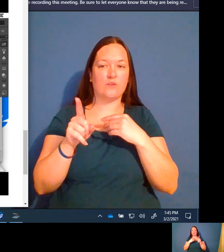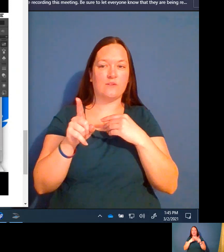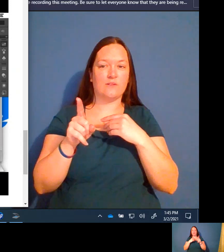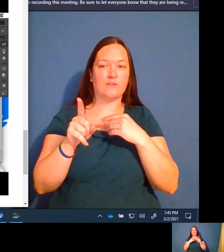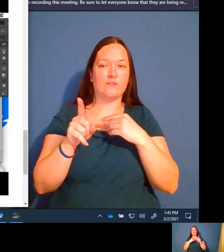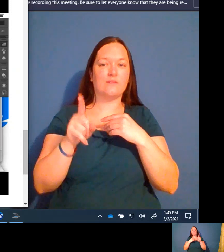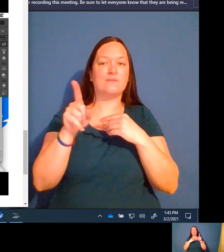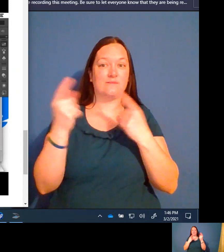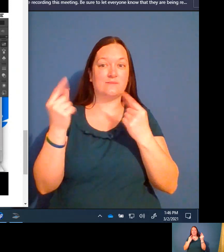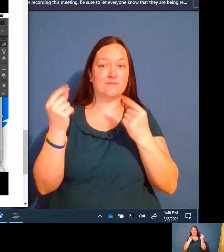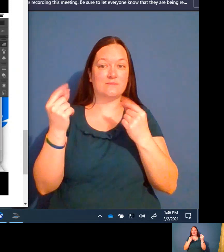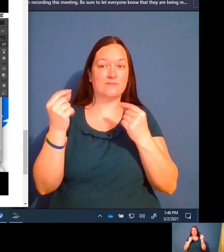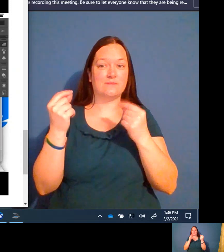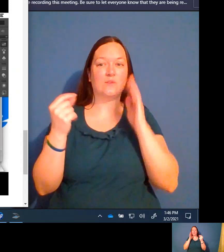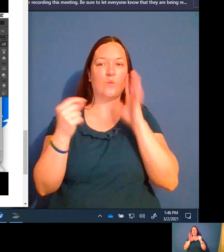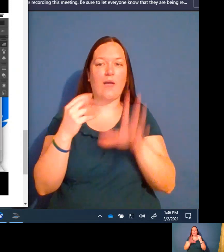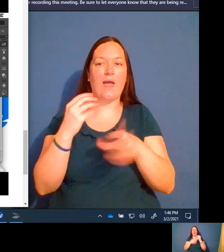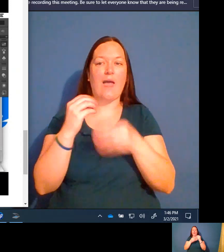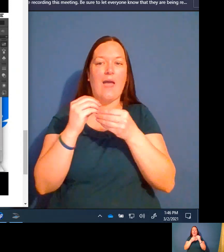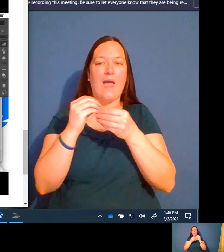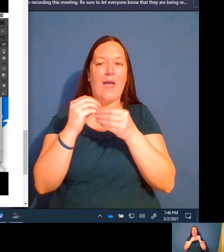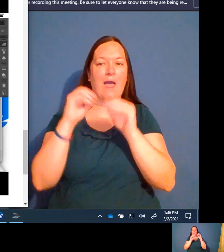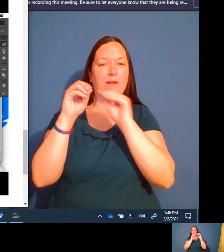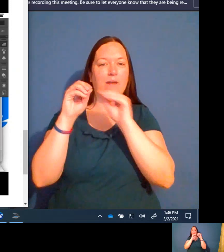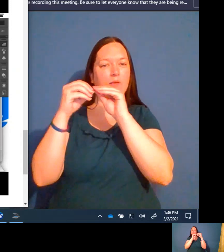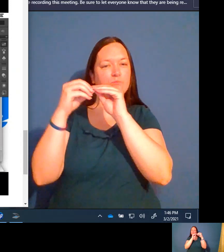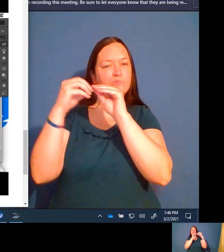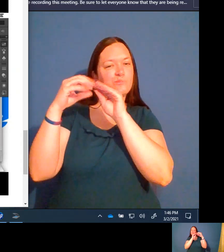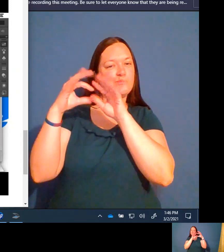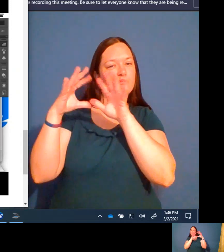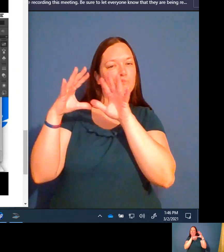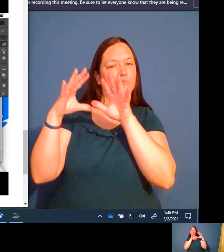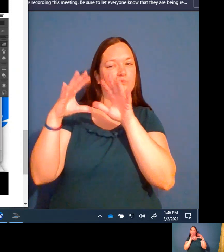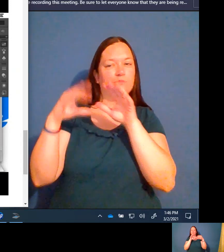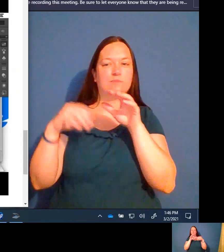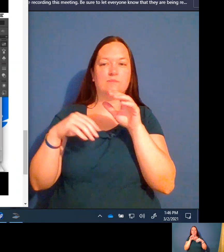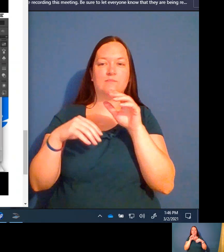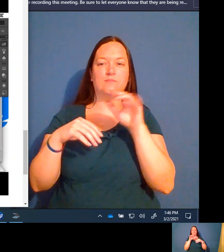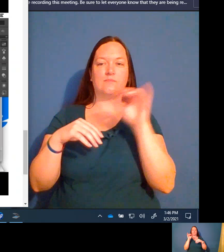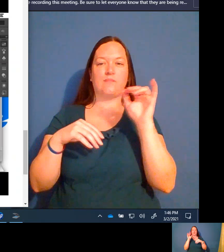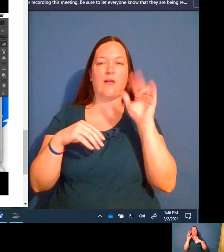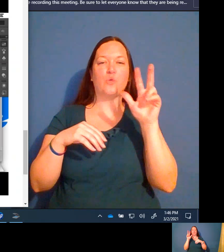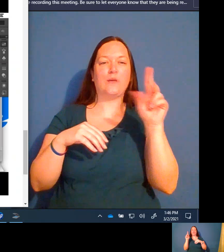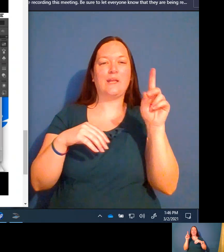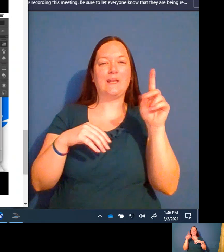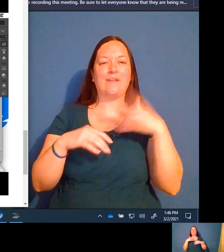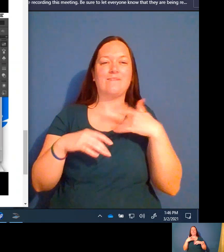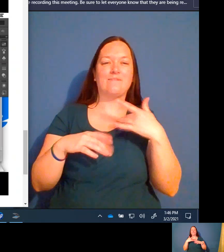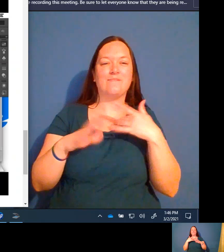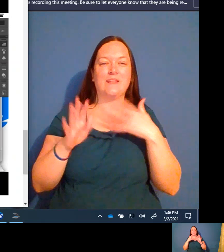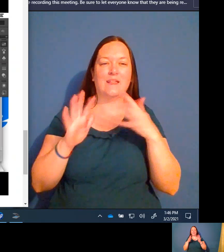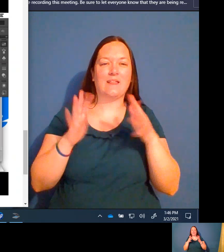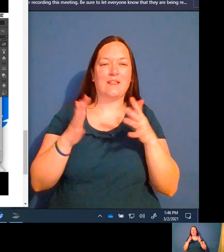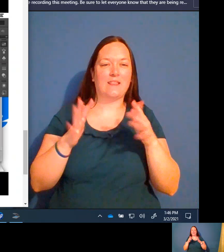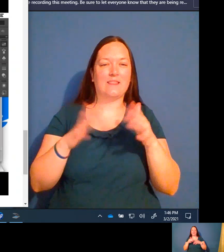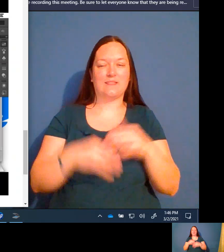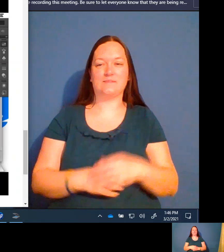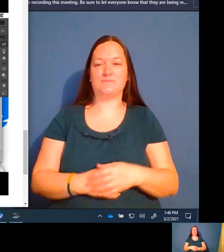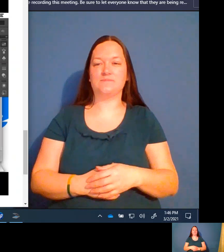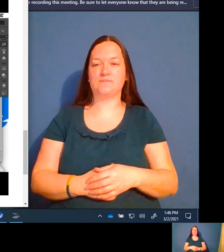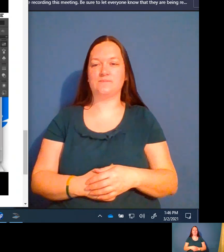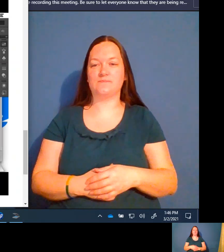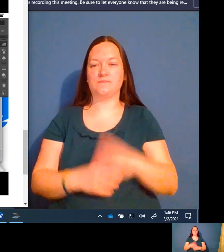What the mesh does, it adds like a gradient, kind of almost like a 3D feeling to it.